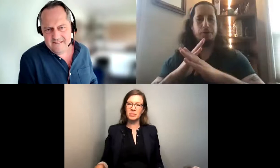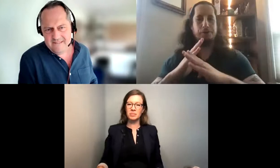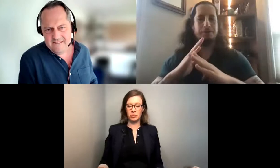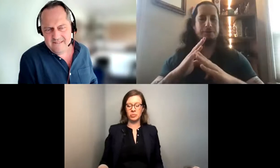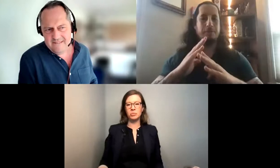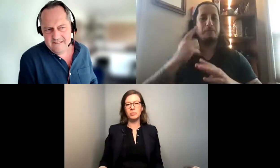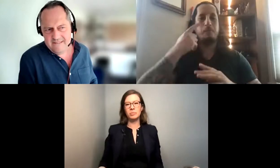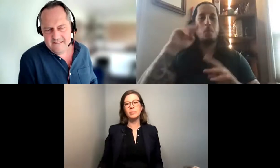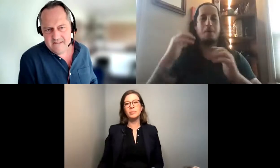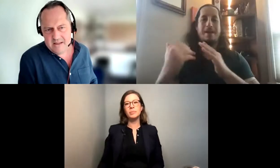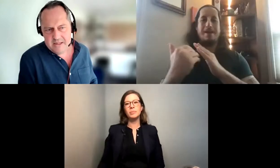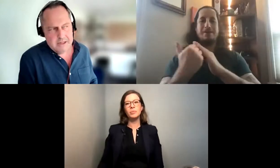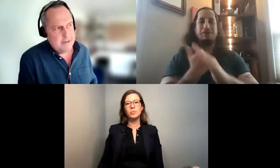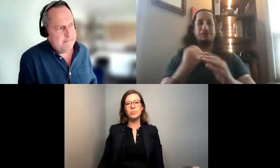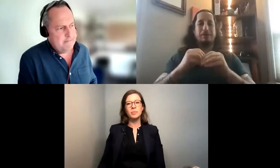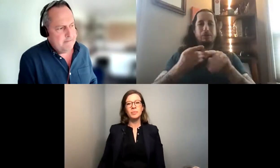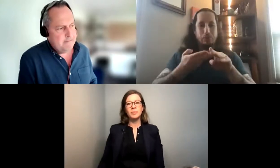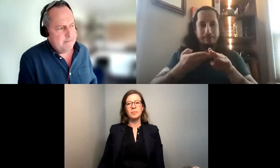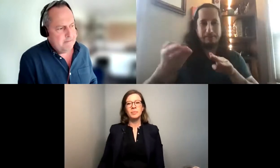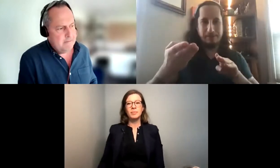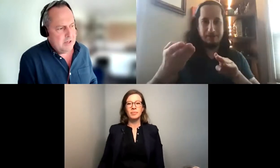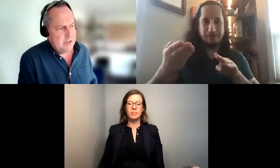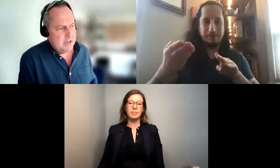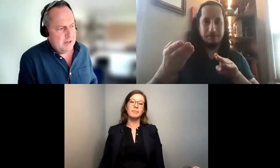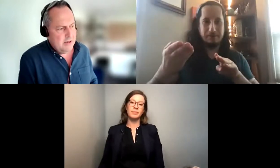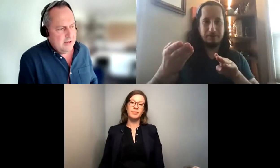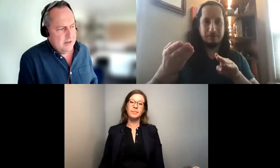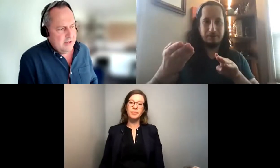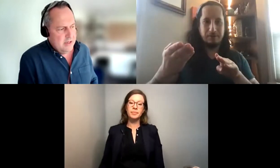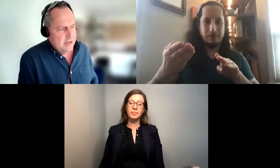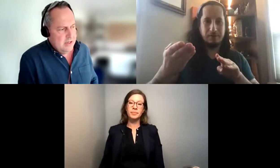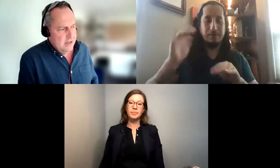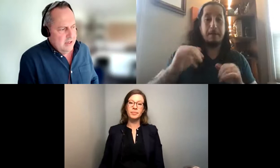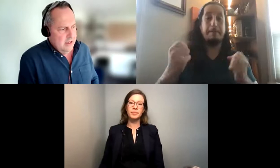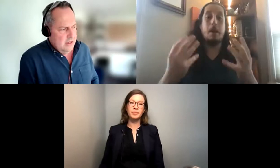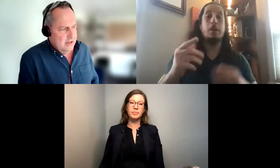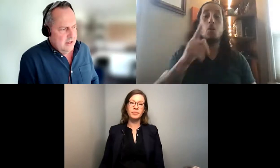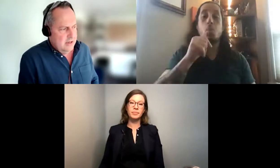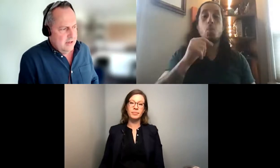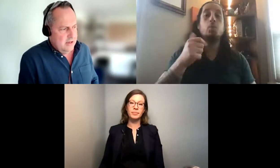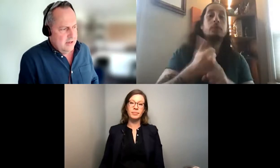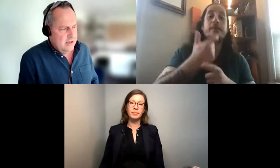What are some of the barriers for entering this field